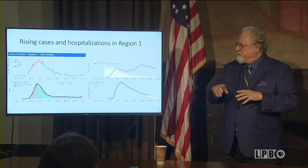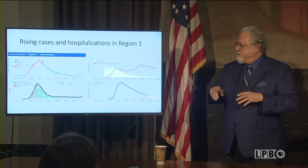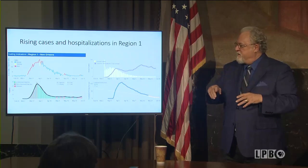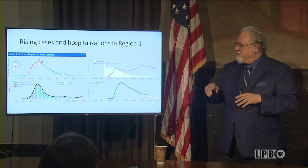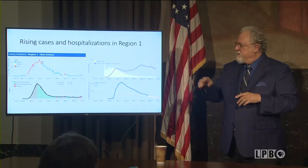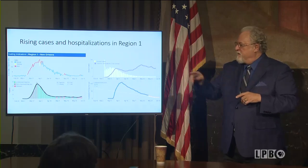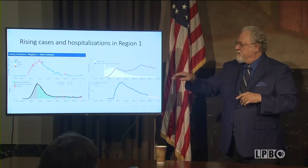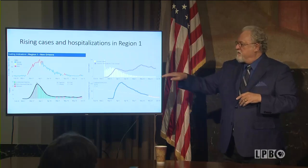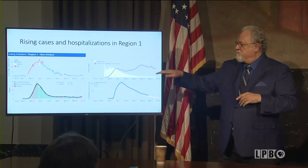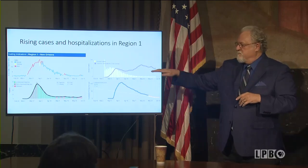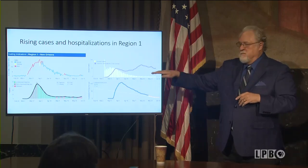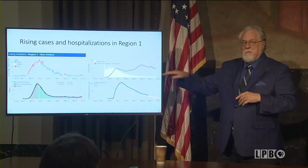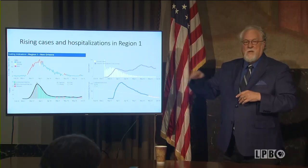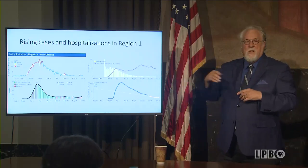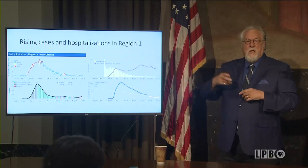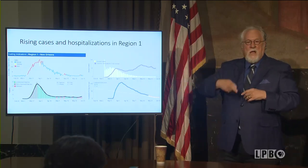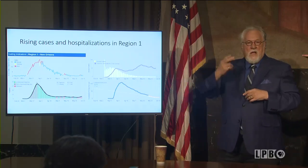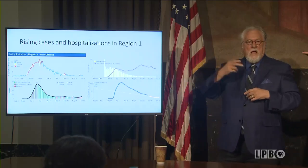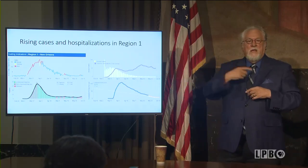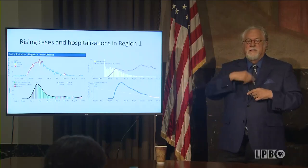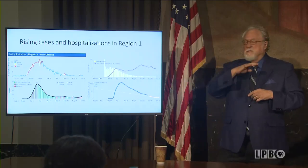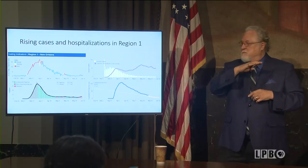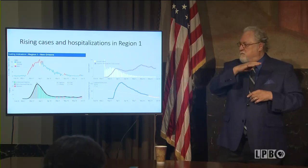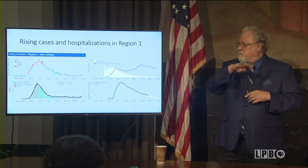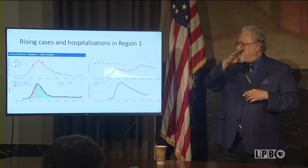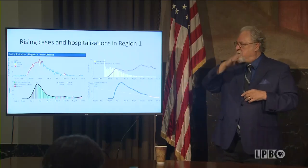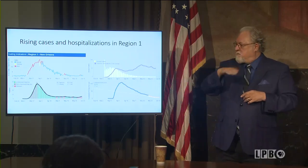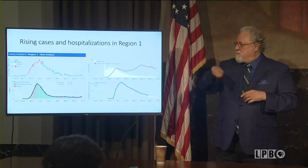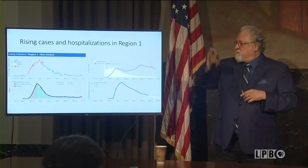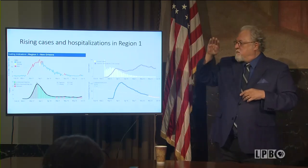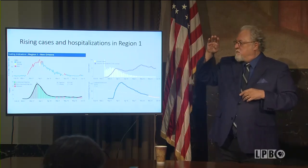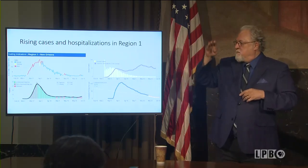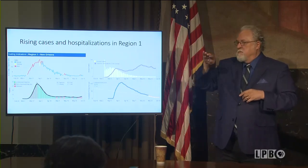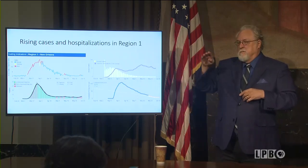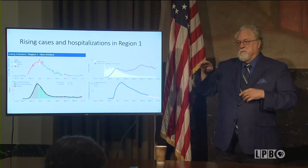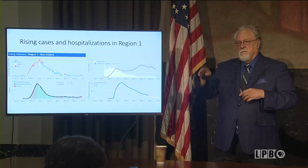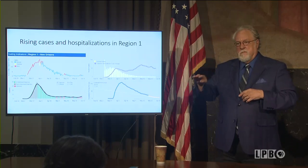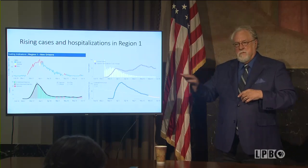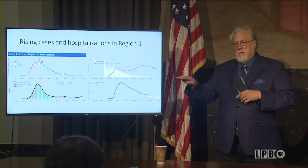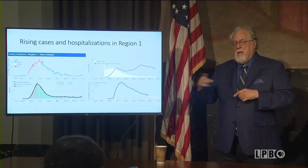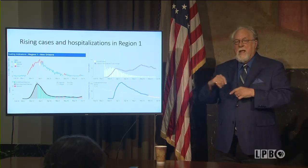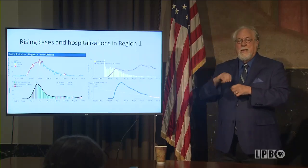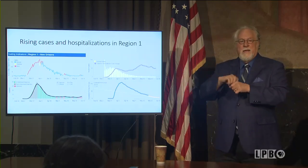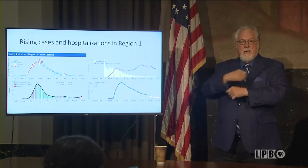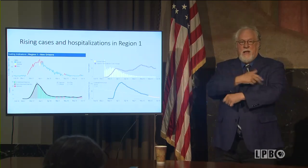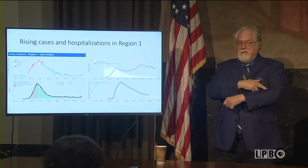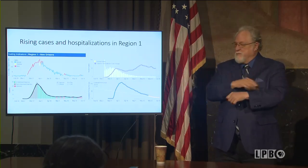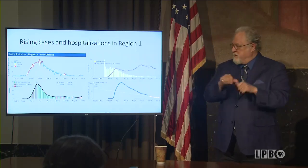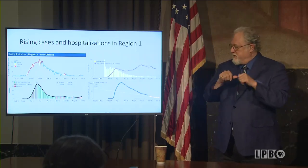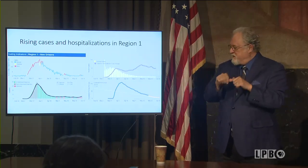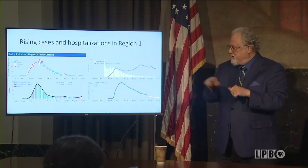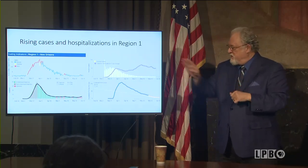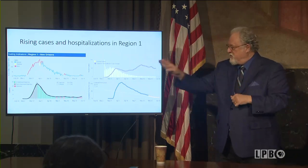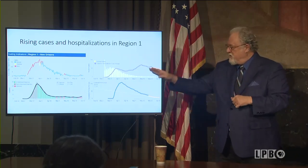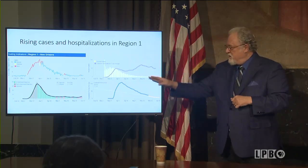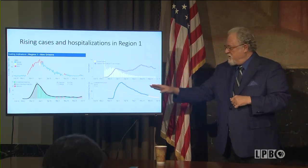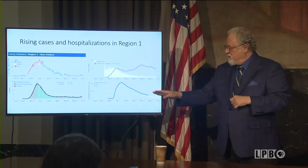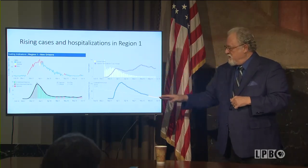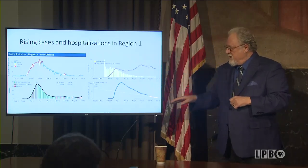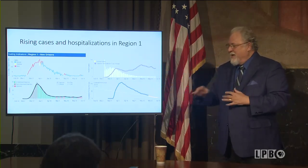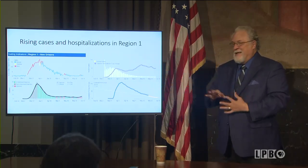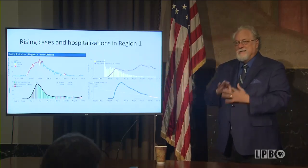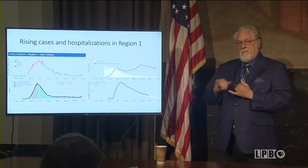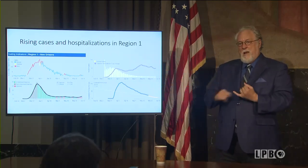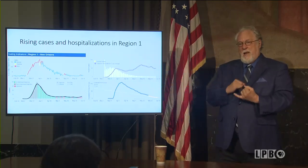surged and has been relatively stable, again, probably coming down to a new normal. And hospitalizations, again, continue to decrease, and except for really